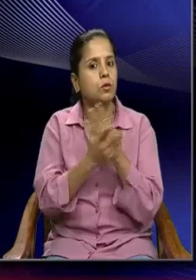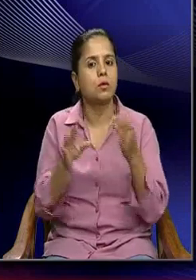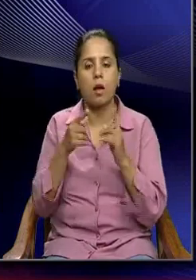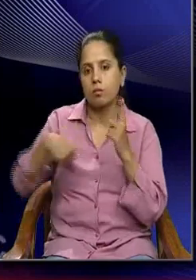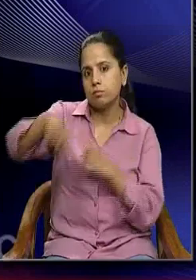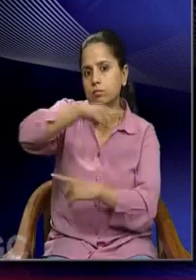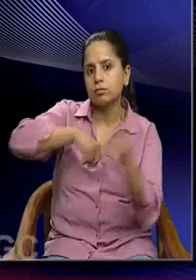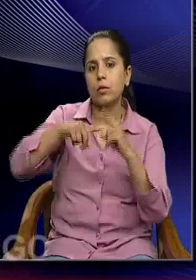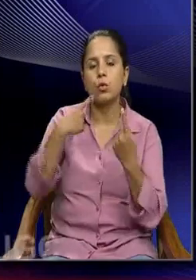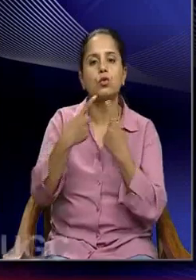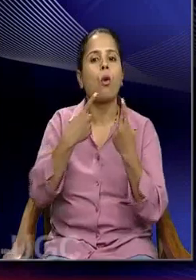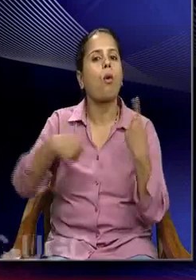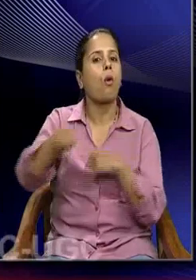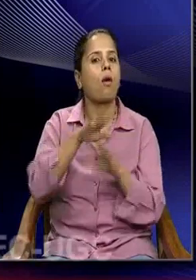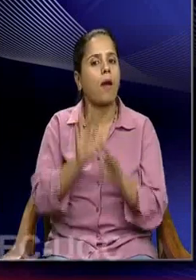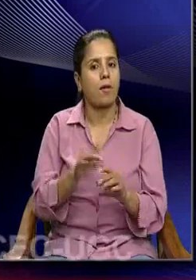community.